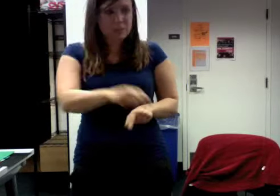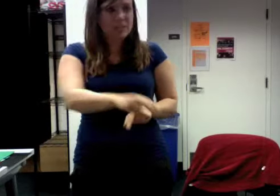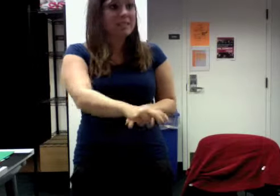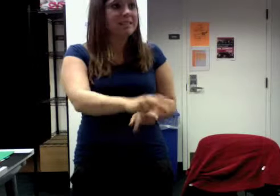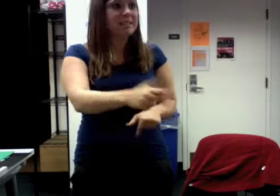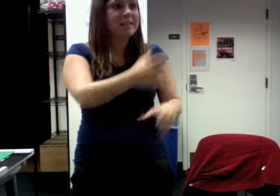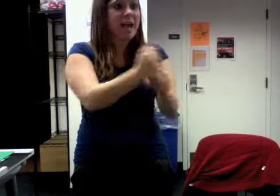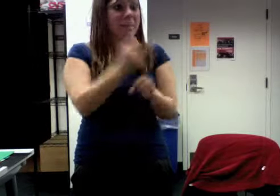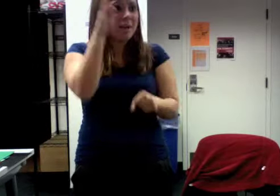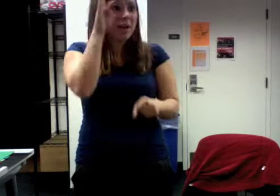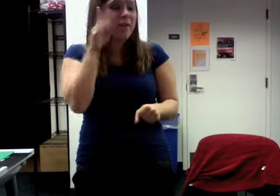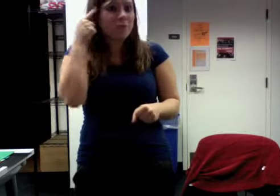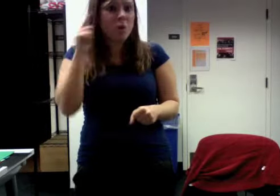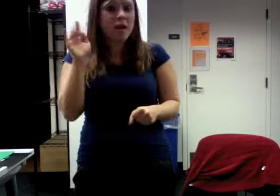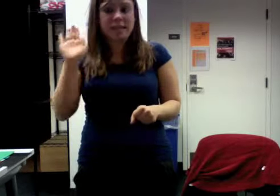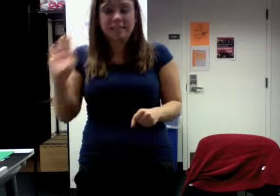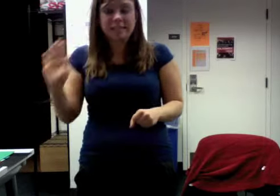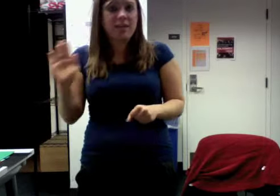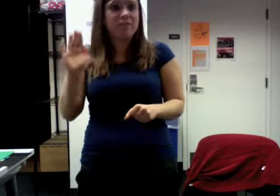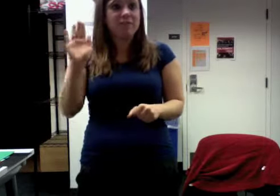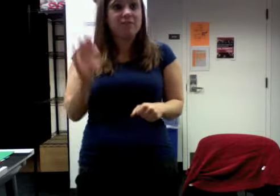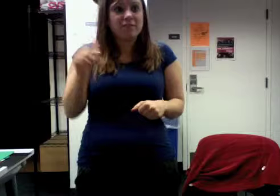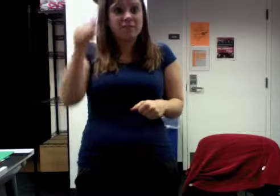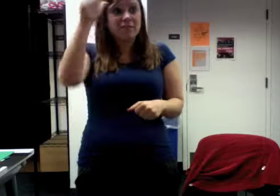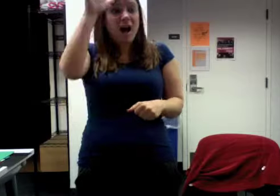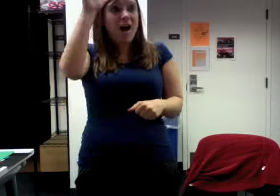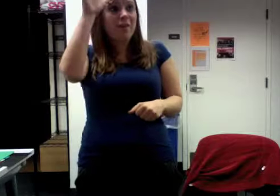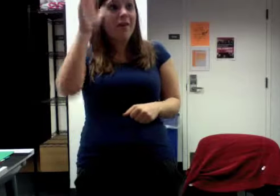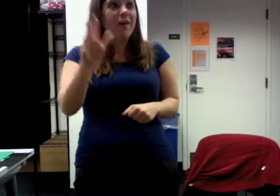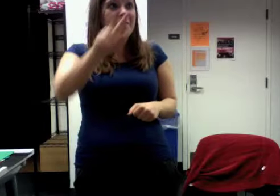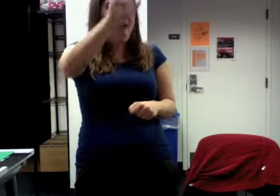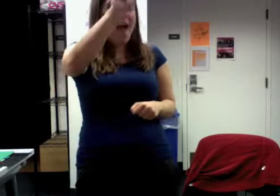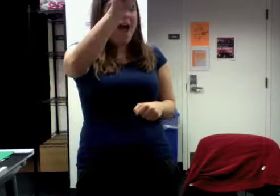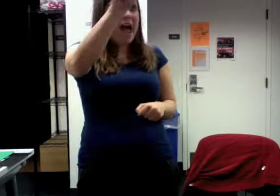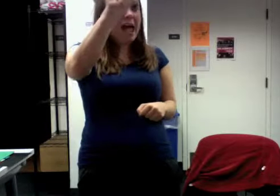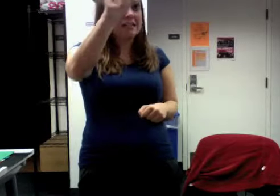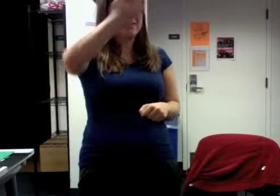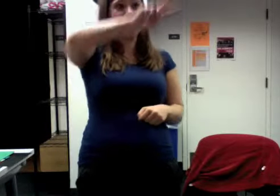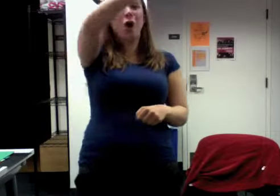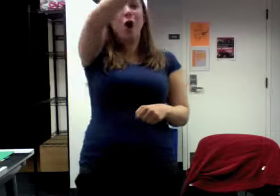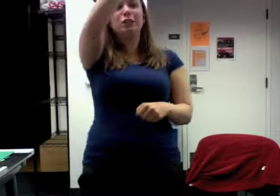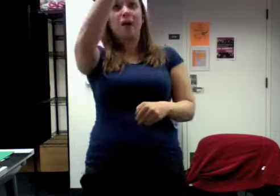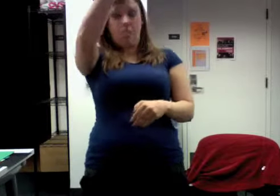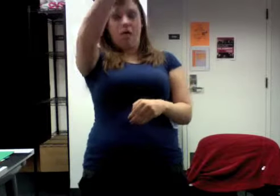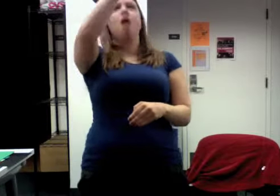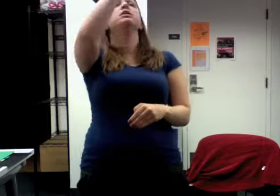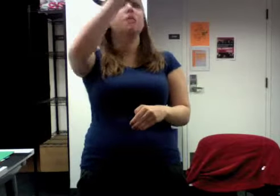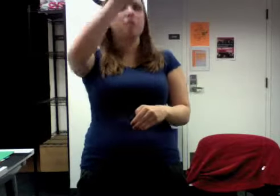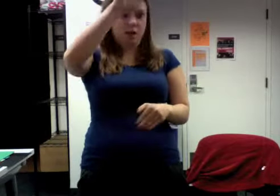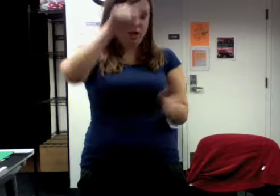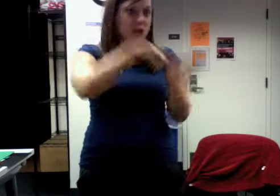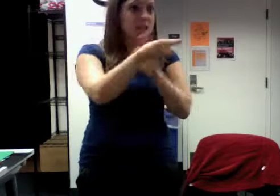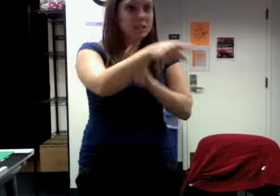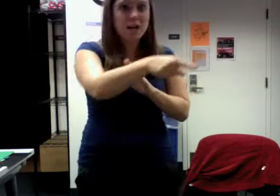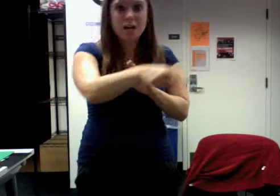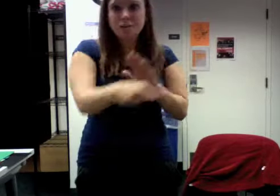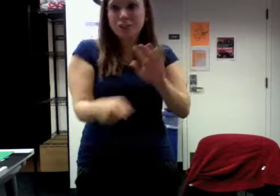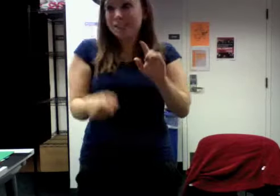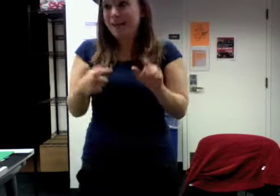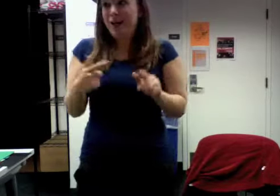kill him. So she just starts bawling at the thought of what possibly could happen one day, and forgets to come upstairs with the beer.